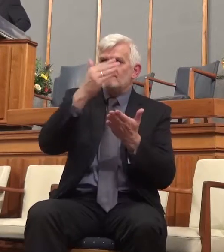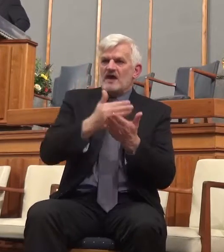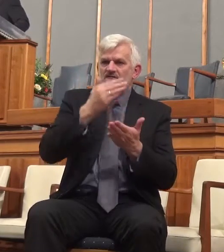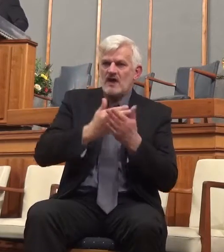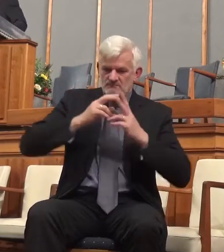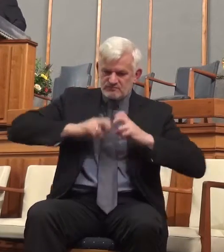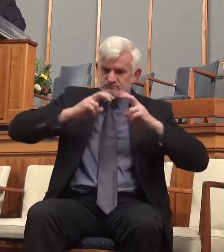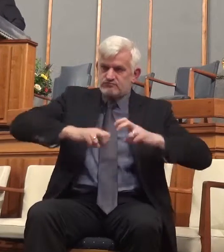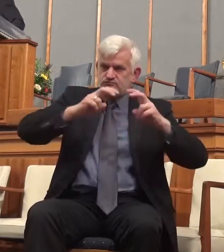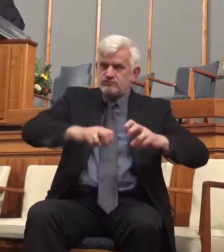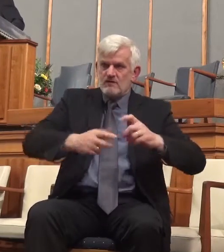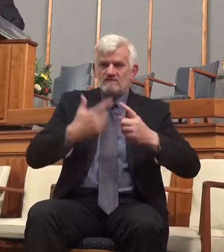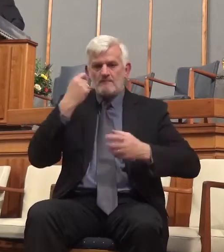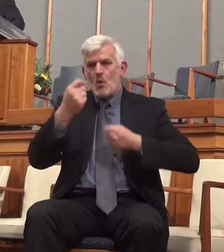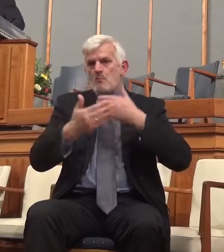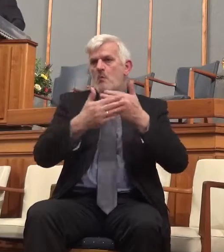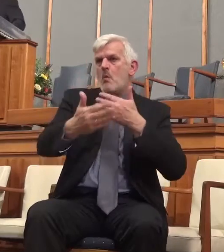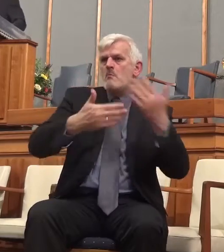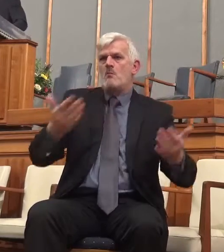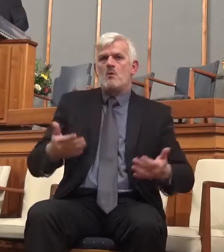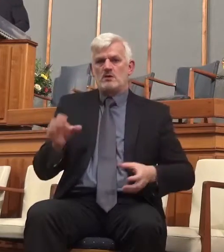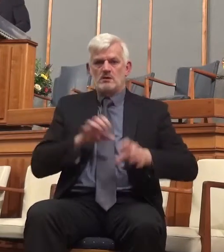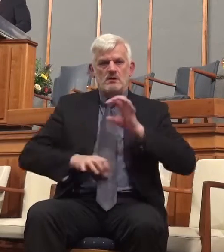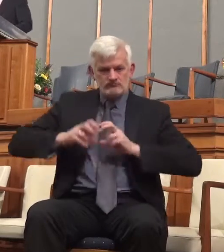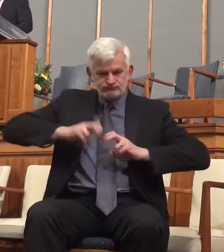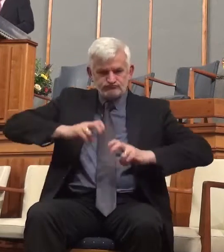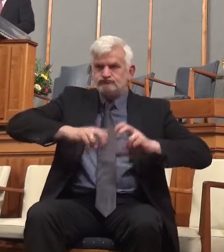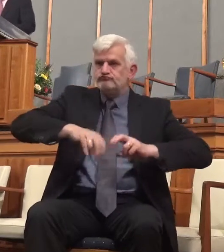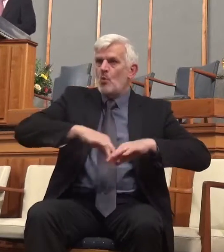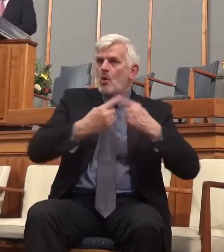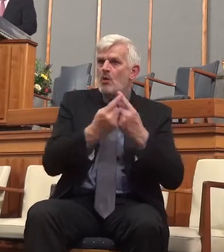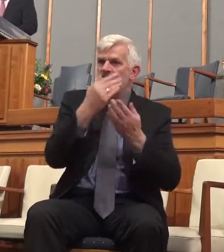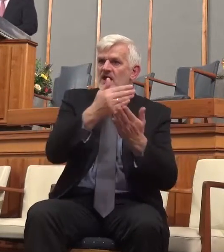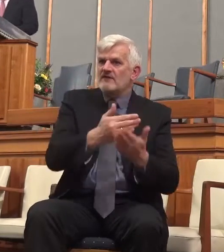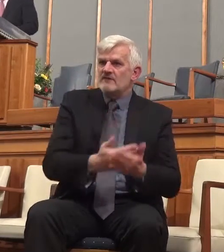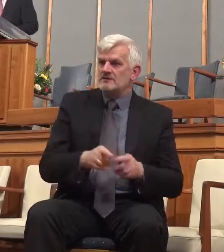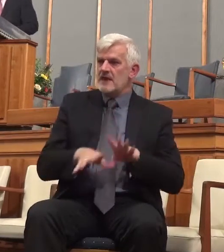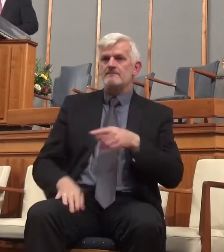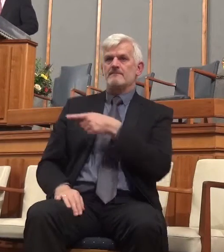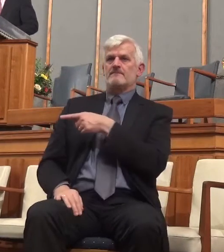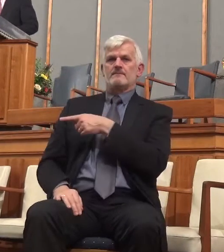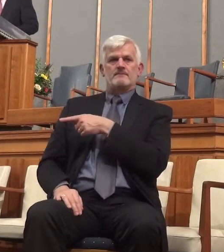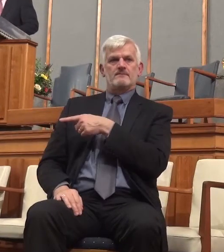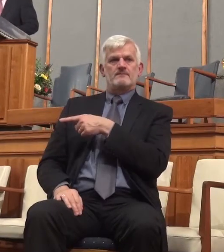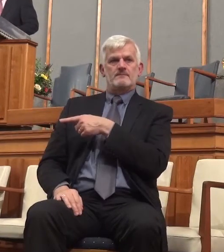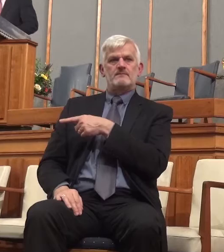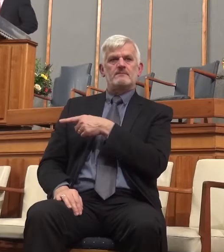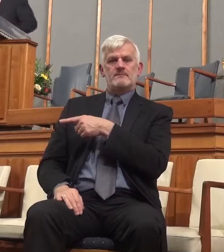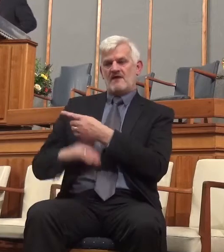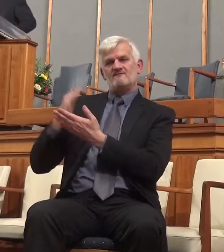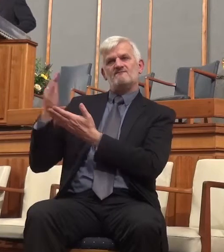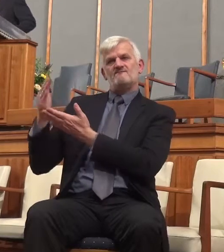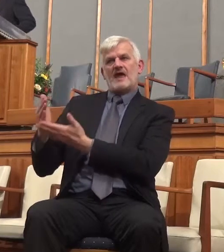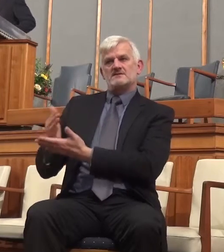And they did discover more and more. And they were investigating. It's the same thing. You hear the word of God. You